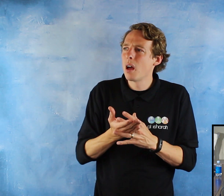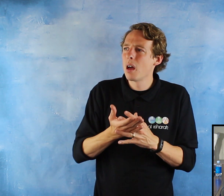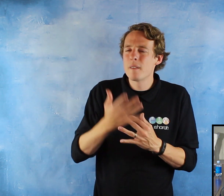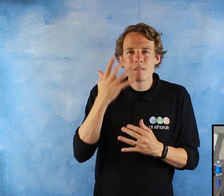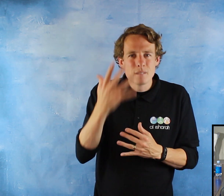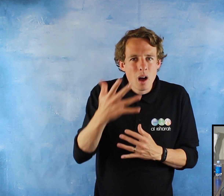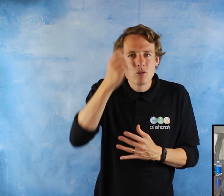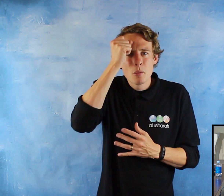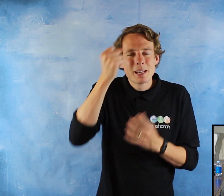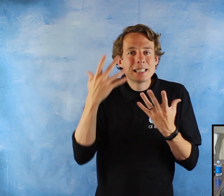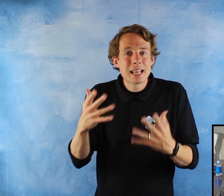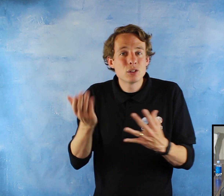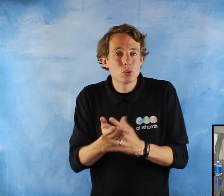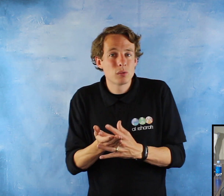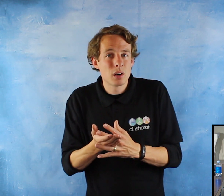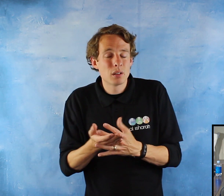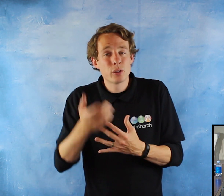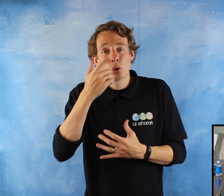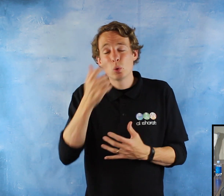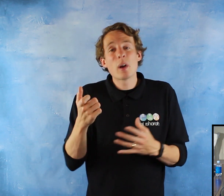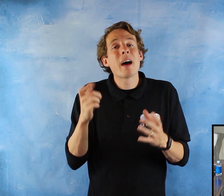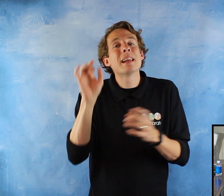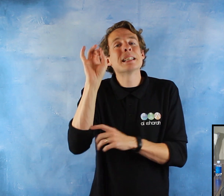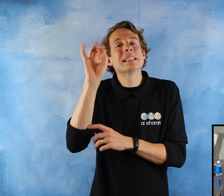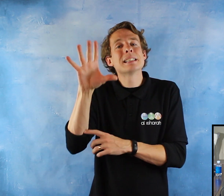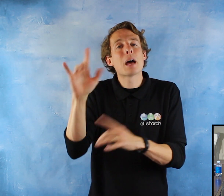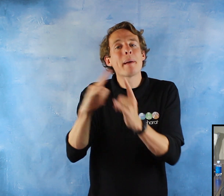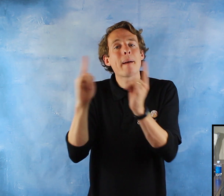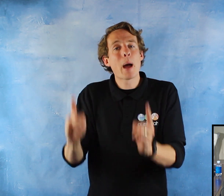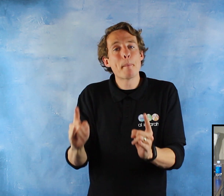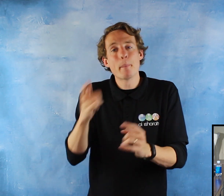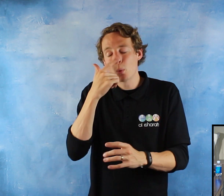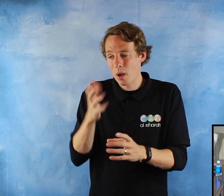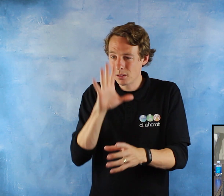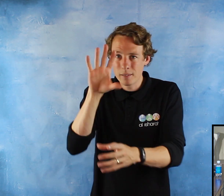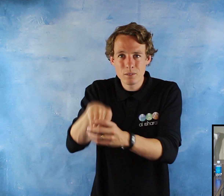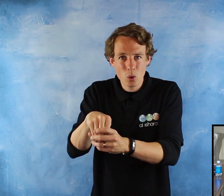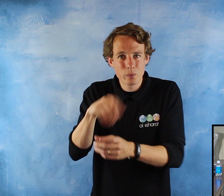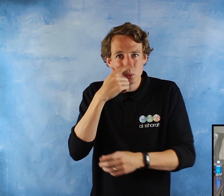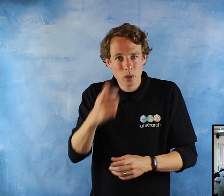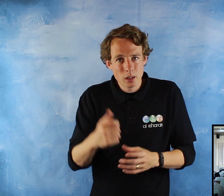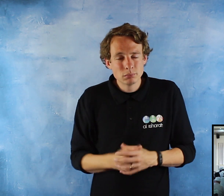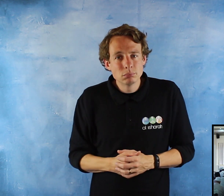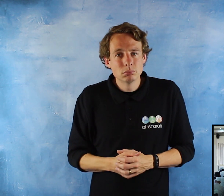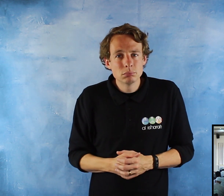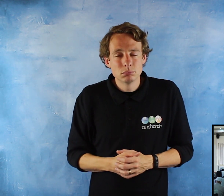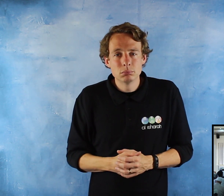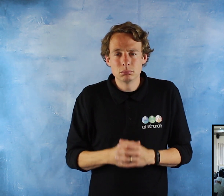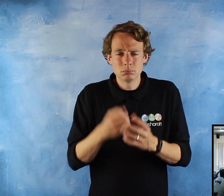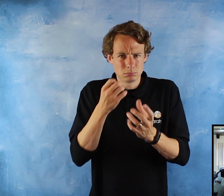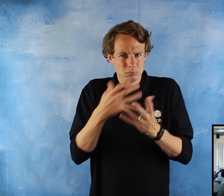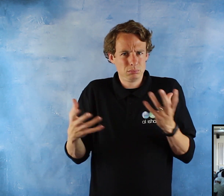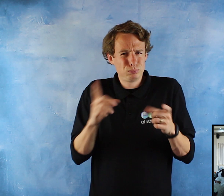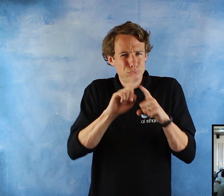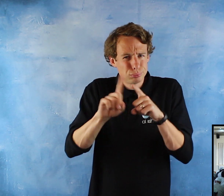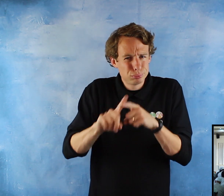and summer camps, Islamic camps taking place. Could you find out where your children can go? In Islam Masjid, there will be some